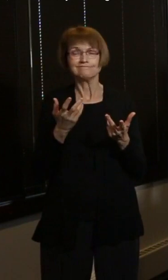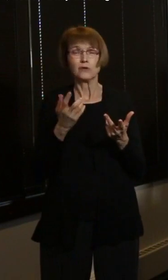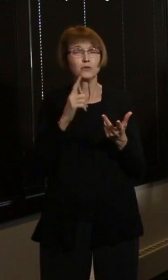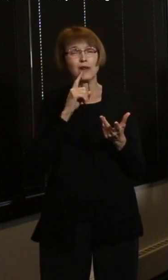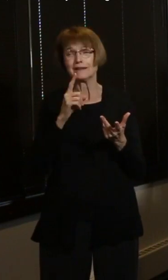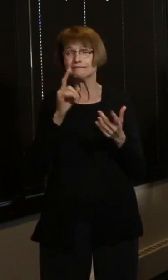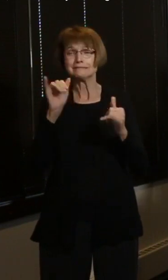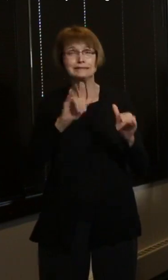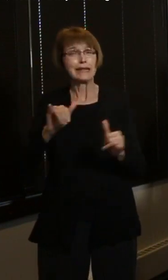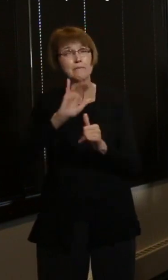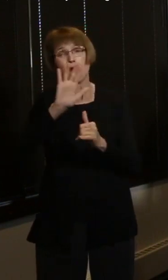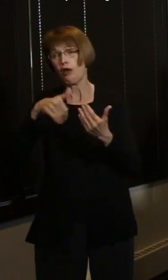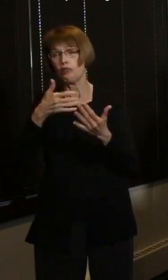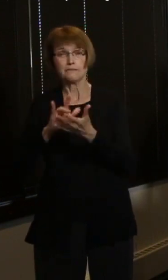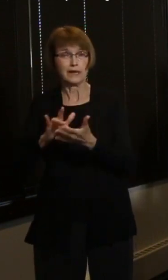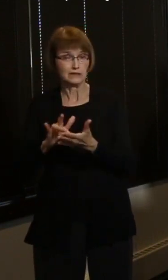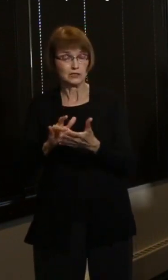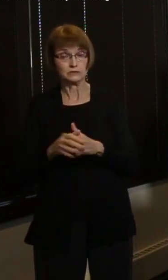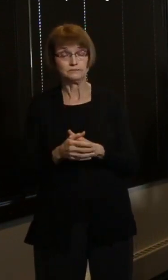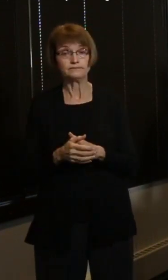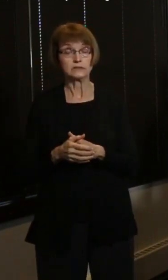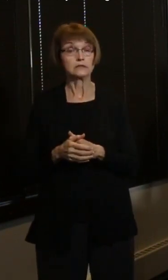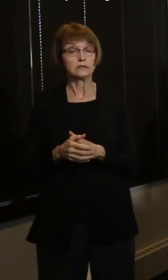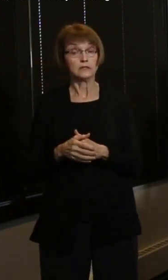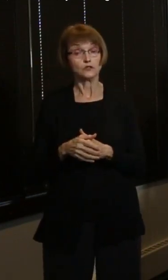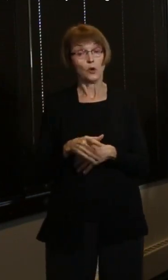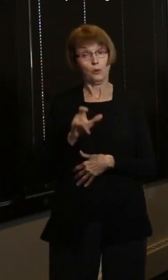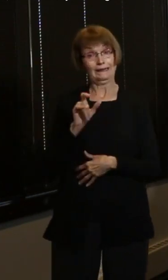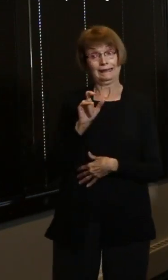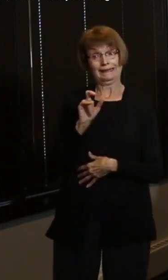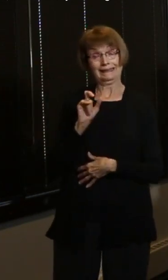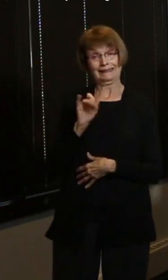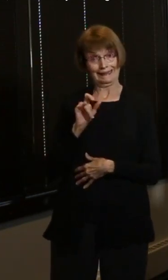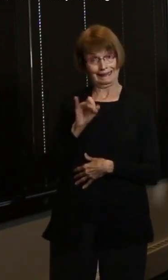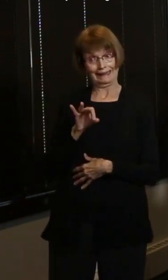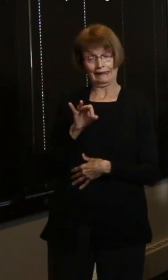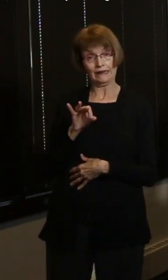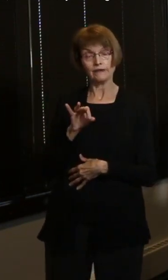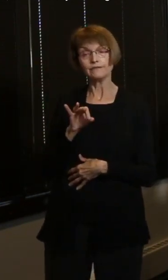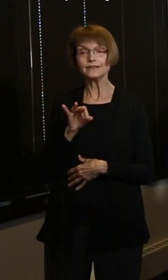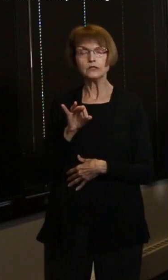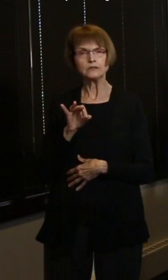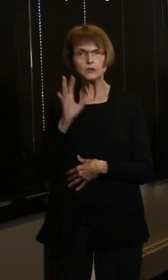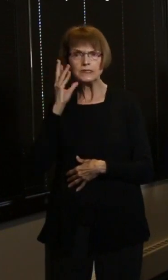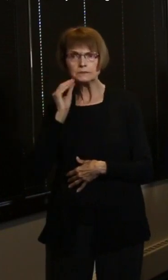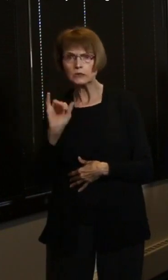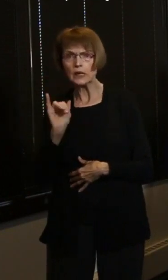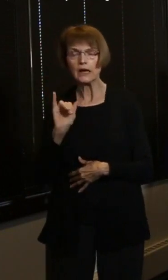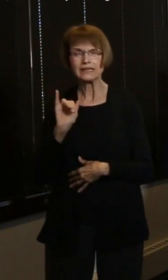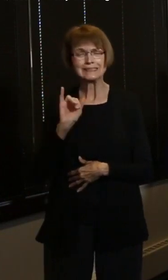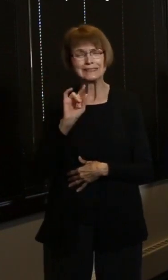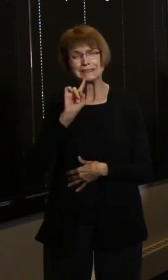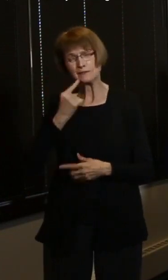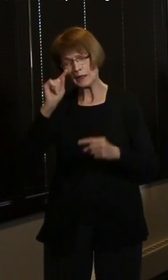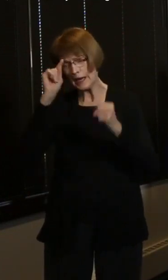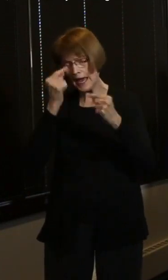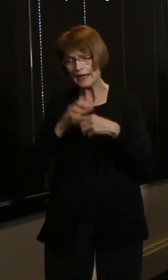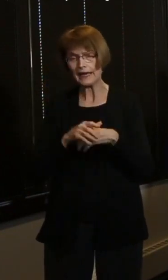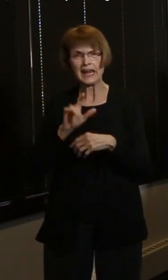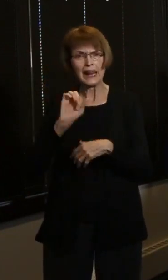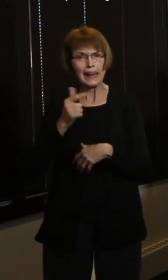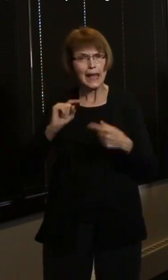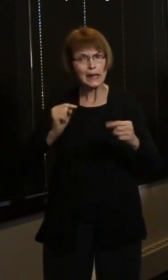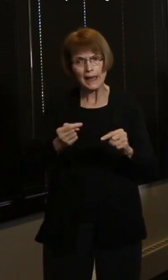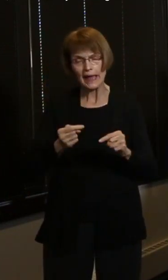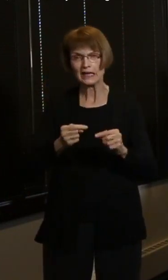other medication. So you should call your healthcare provider if you experience things like a severe headache, leg